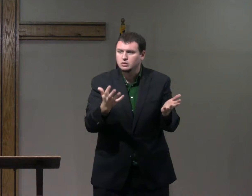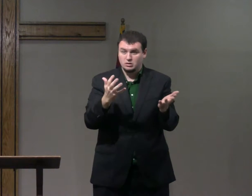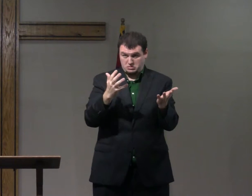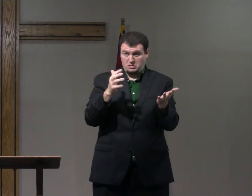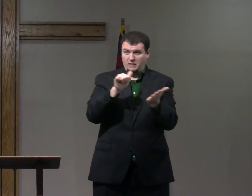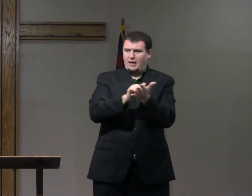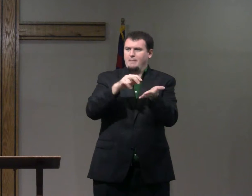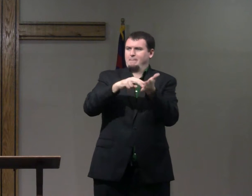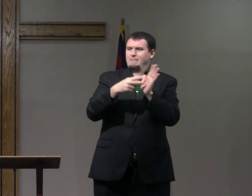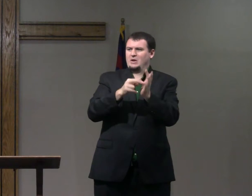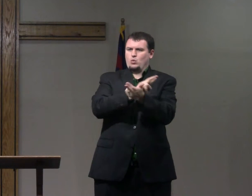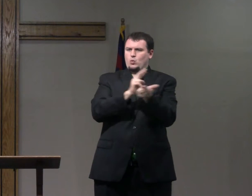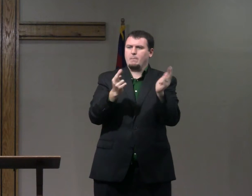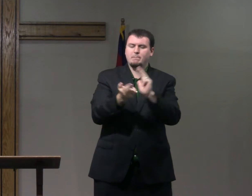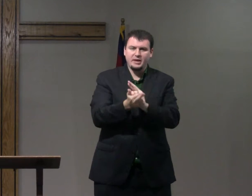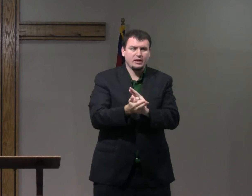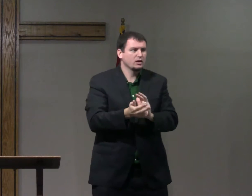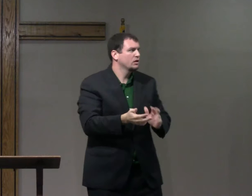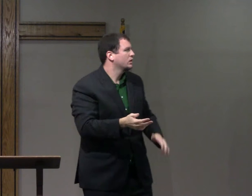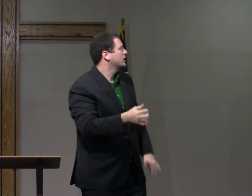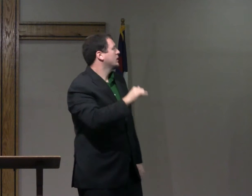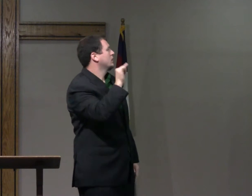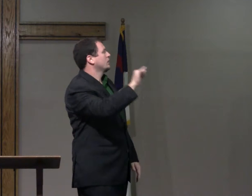That's what it looks like to repent.